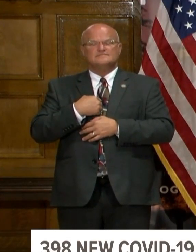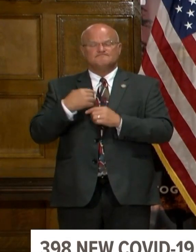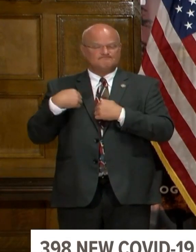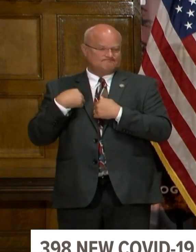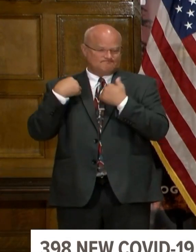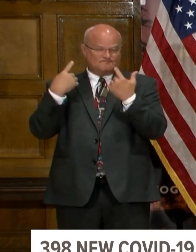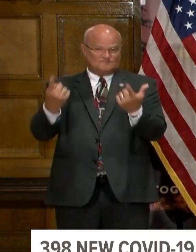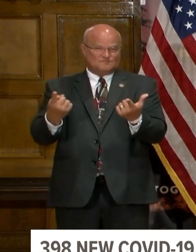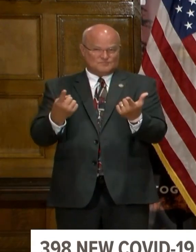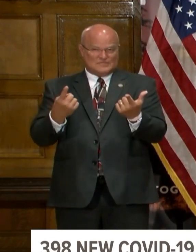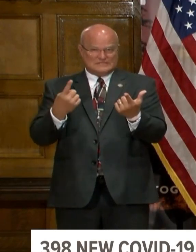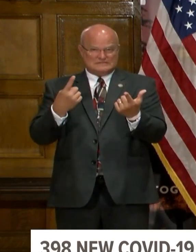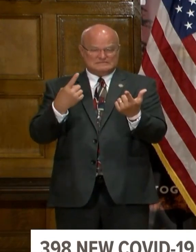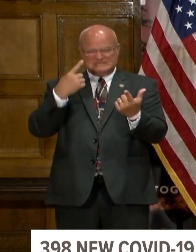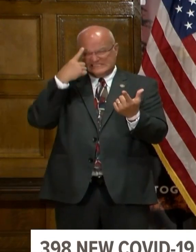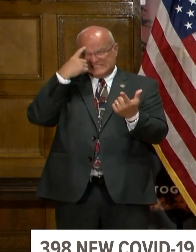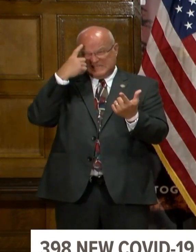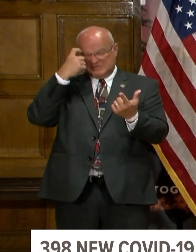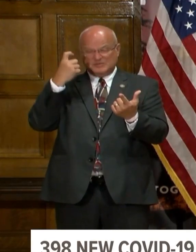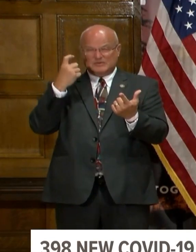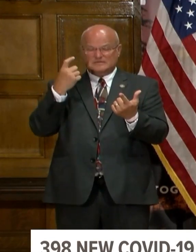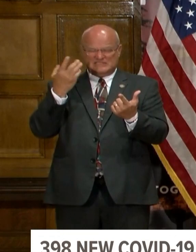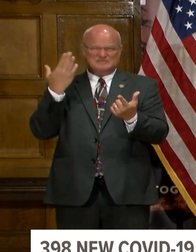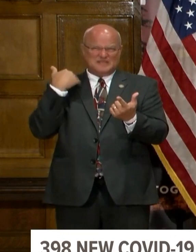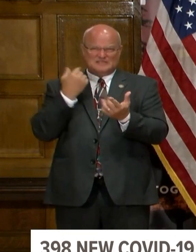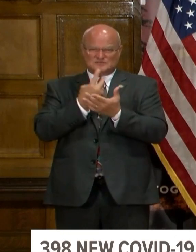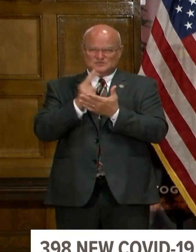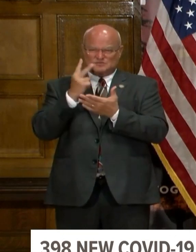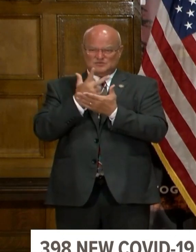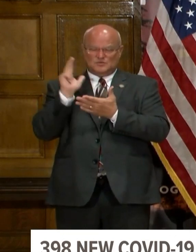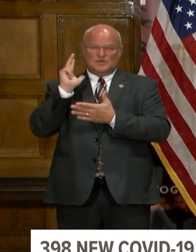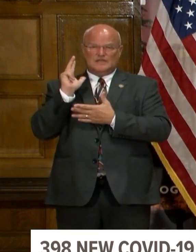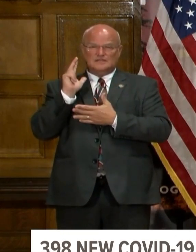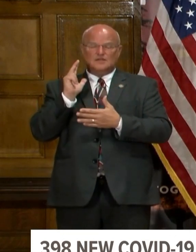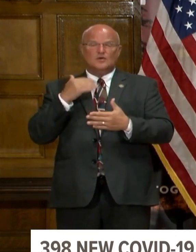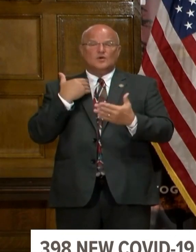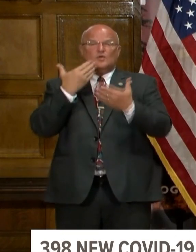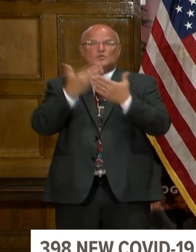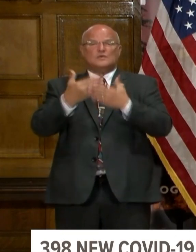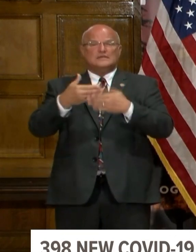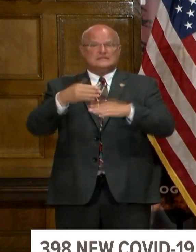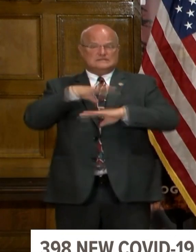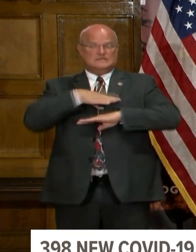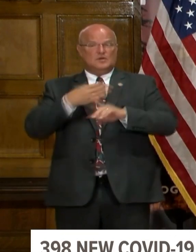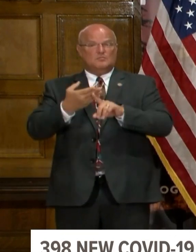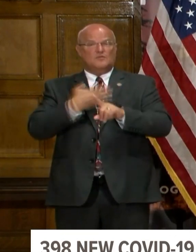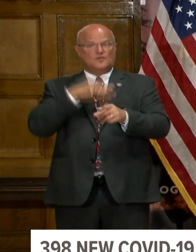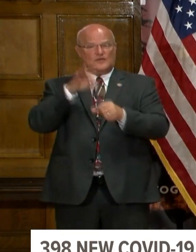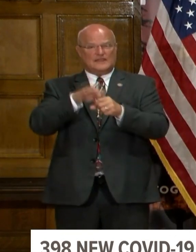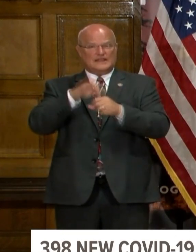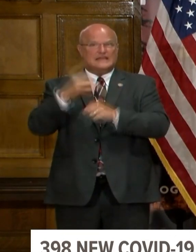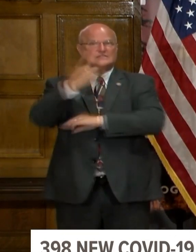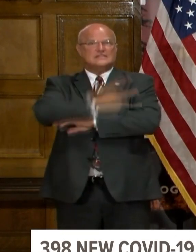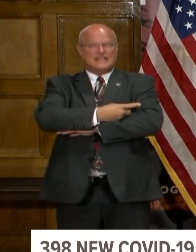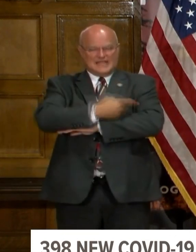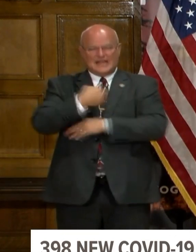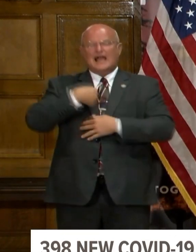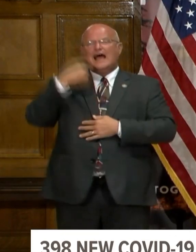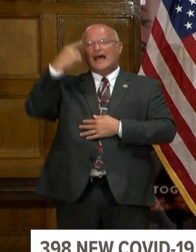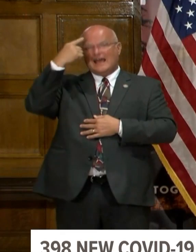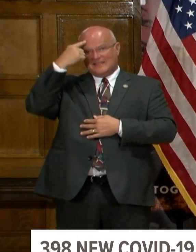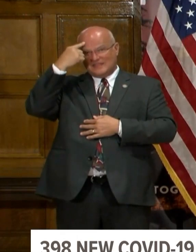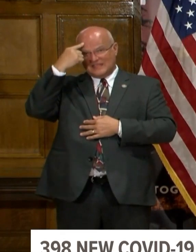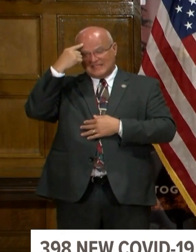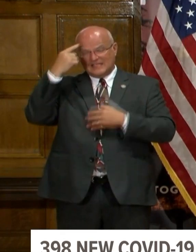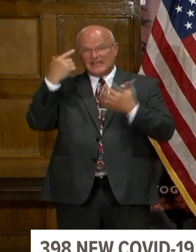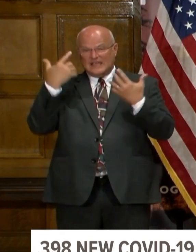always been skeptical, particularly in the last couple of weeks, that they would reach a deal before the election date. So I think that is after